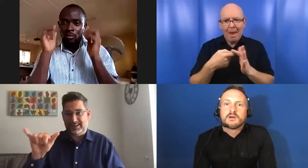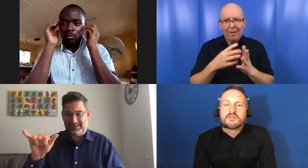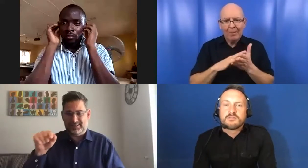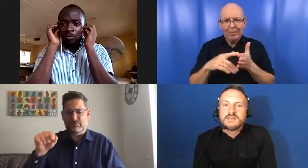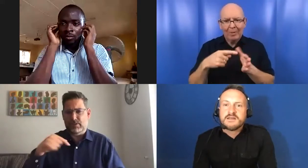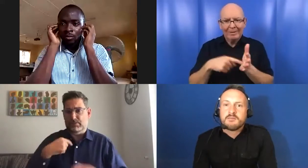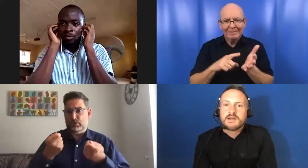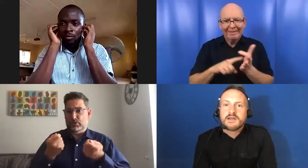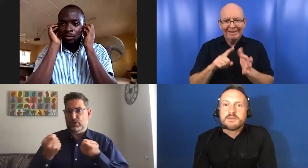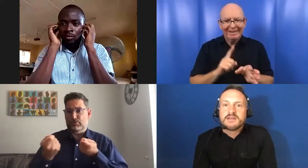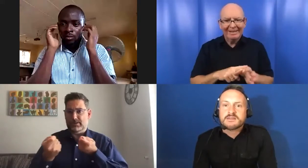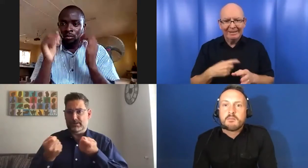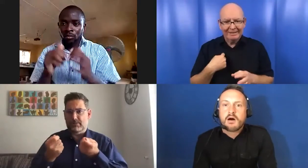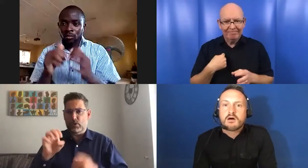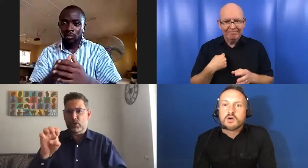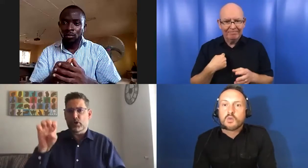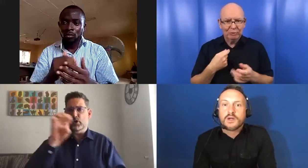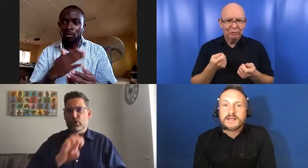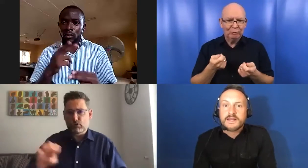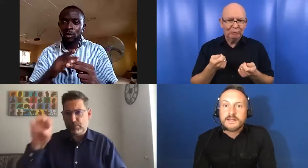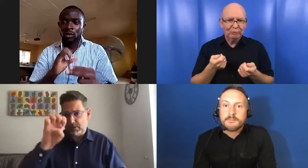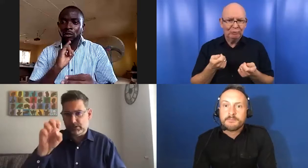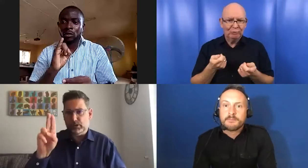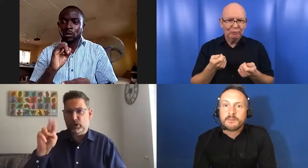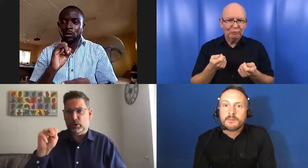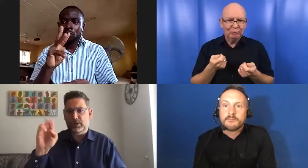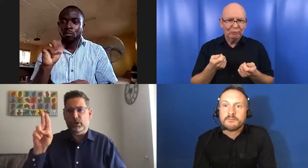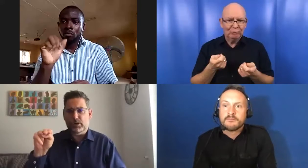Hello everybody, my name is Mark Wheatley.